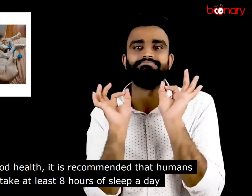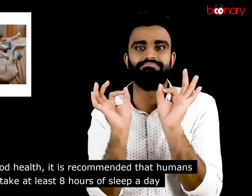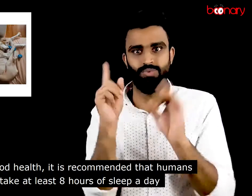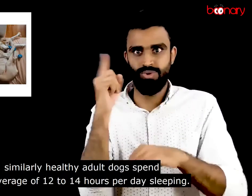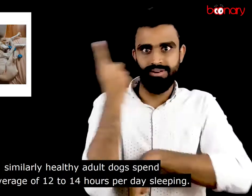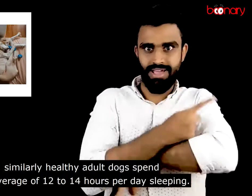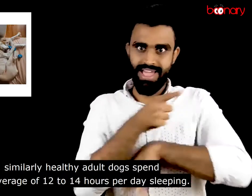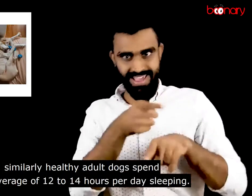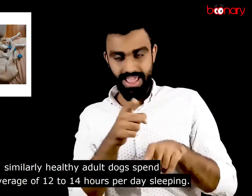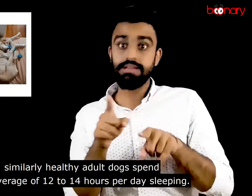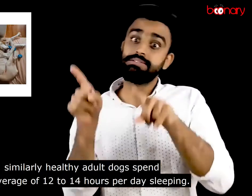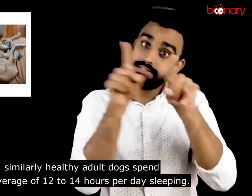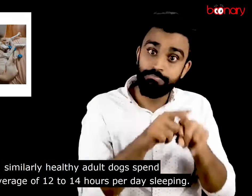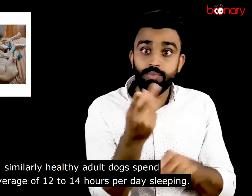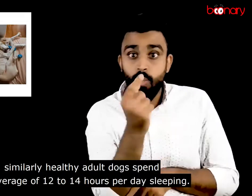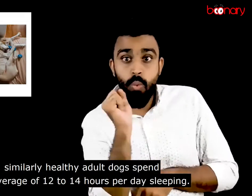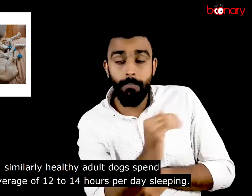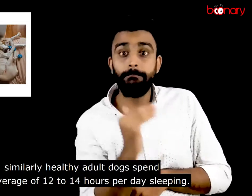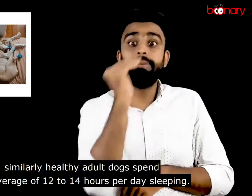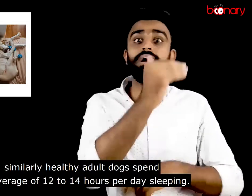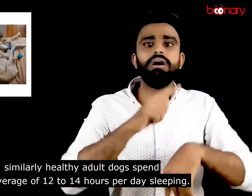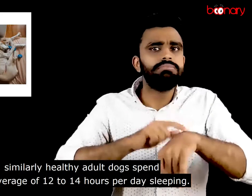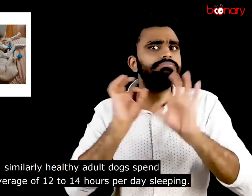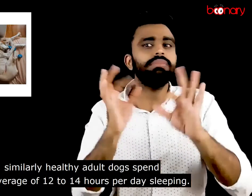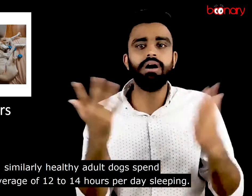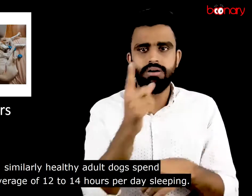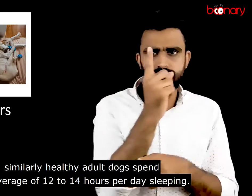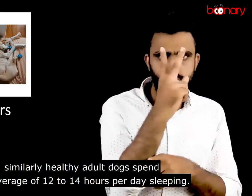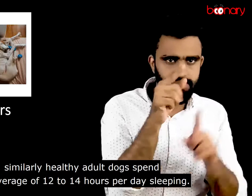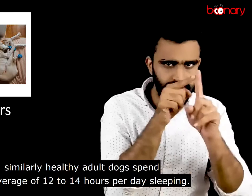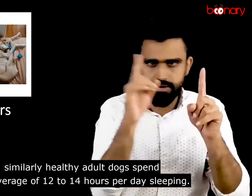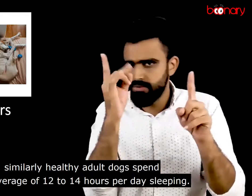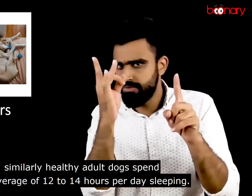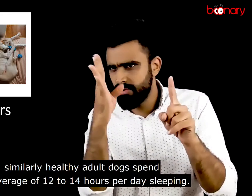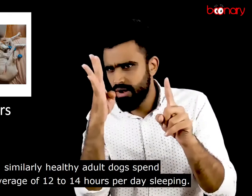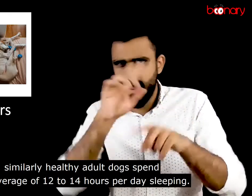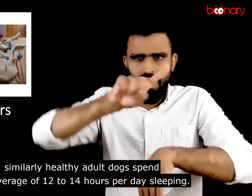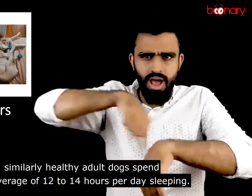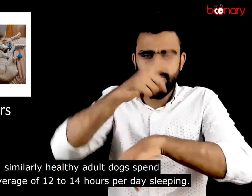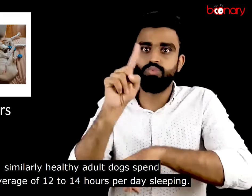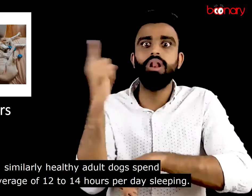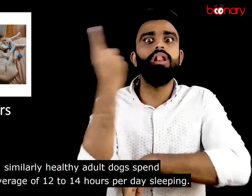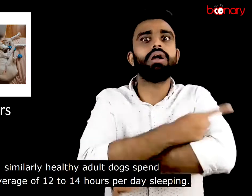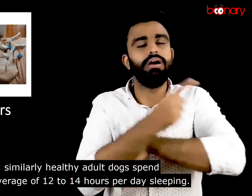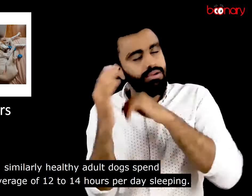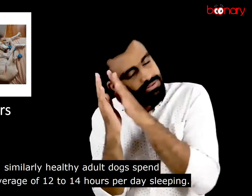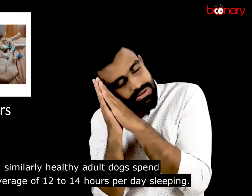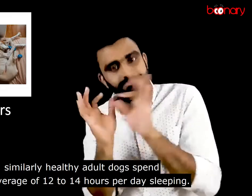day. Similarly, healthy adult dogs spend an average of 12 to 14 hours per day